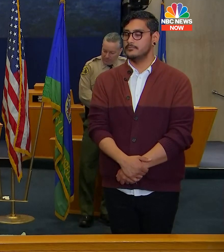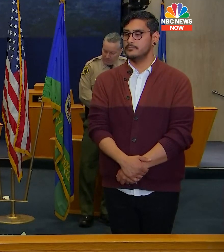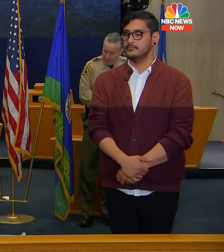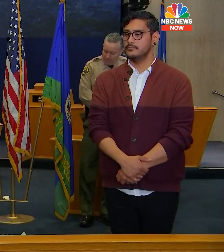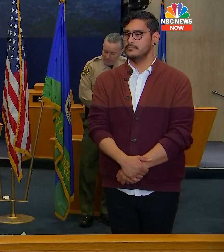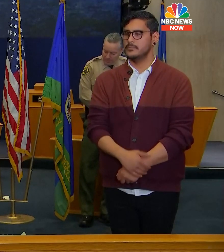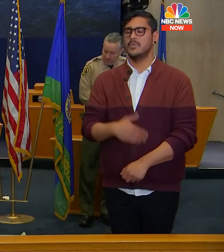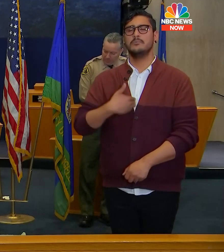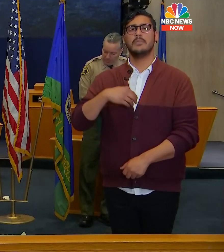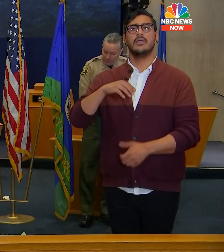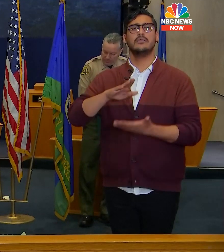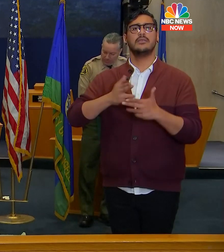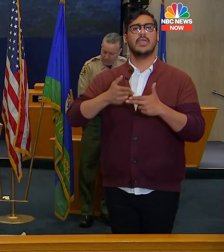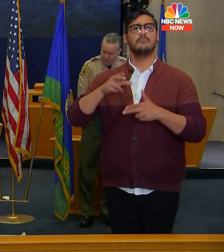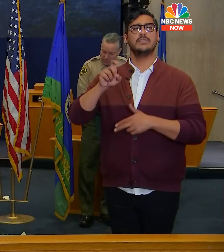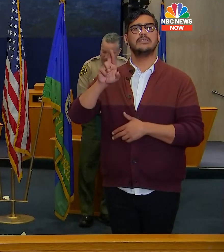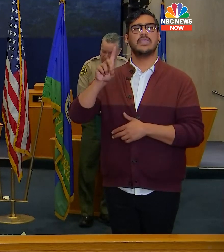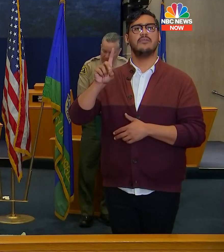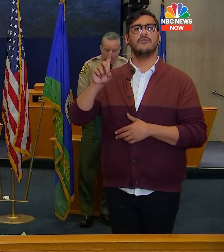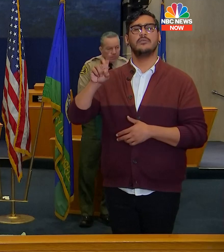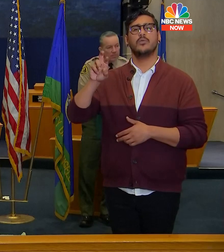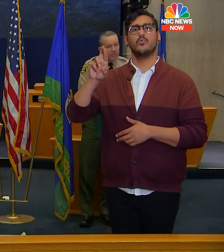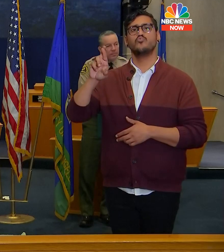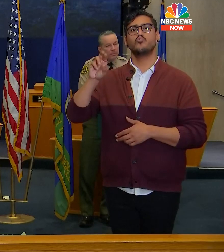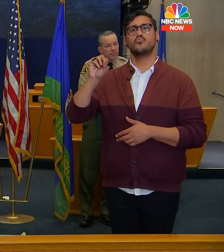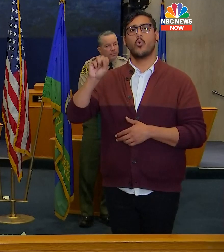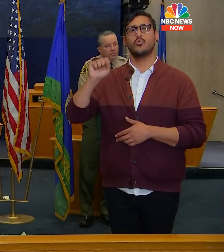Hello, this is David Rosenfeld with the LA Daily News.